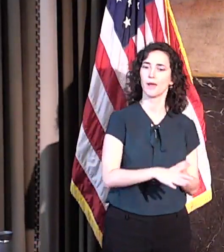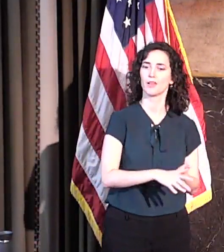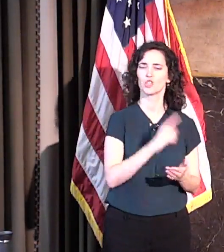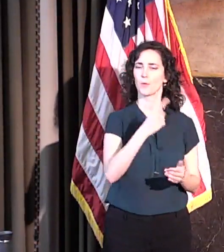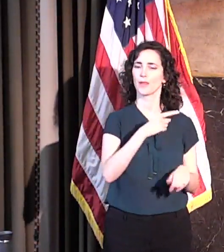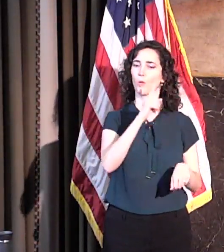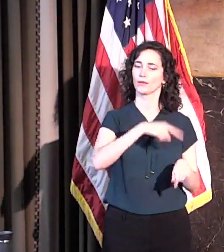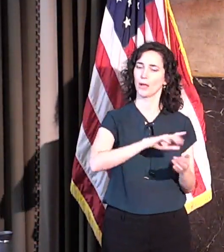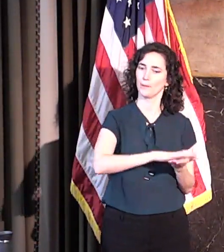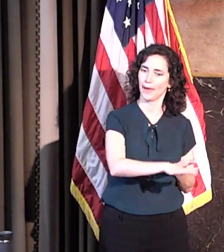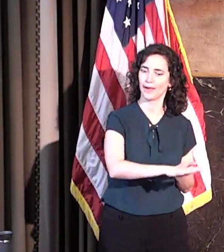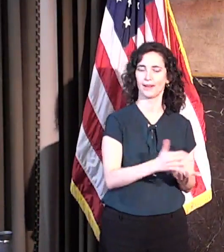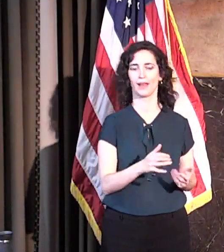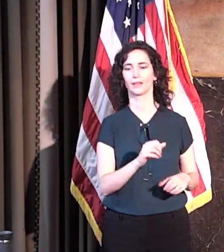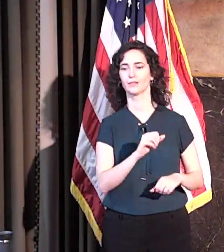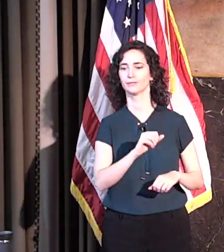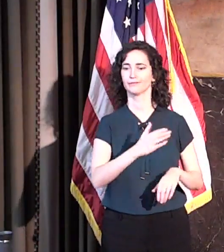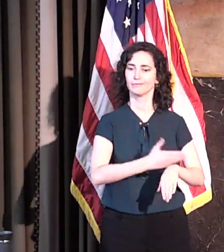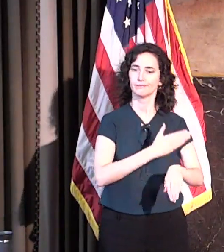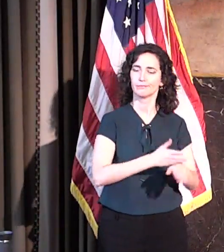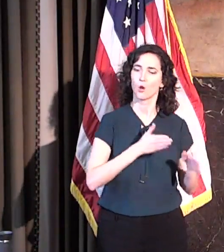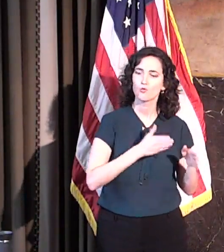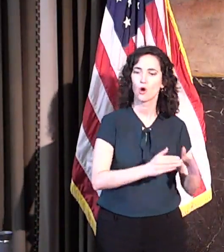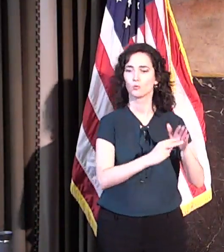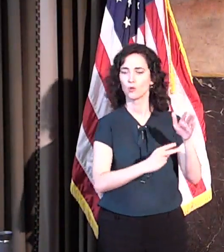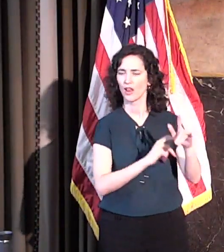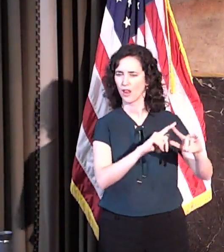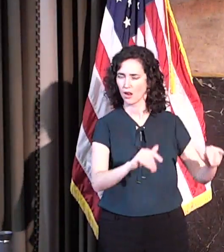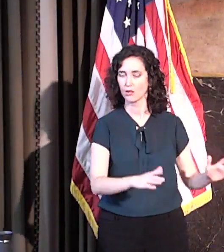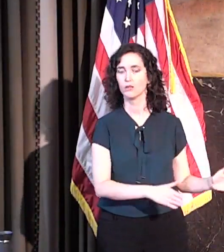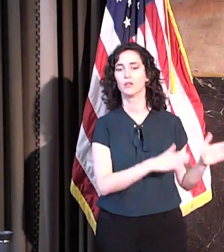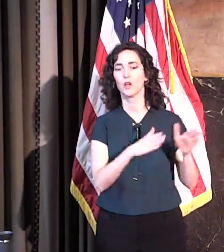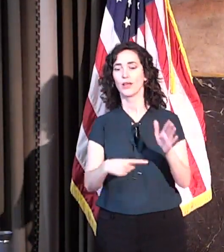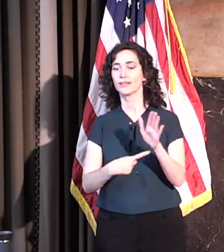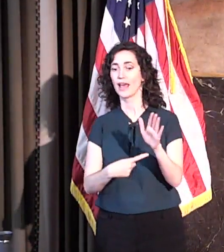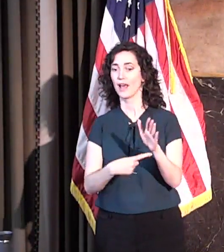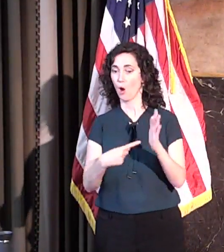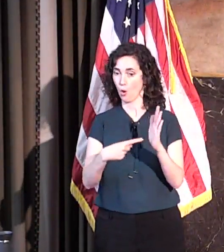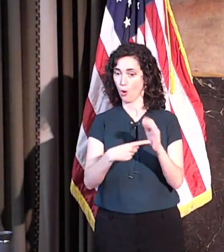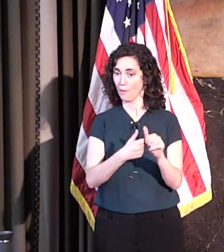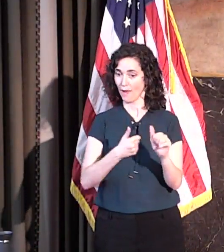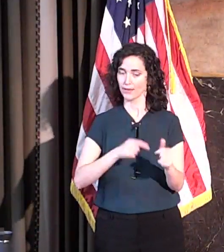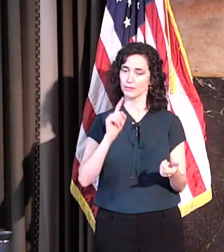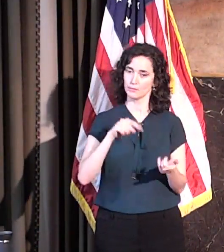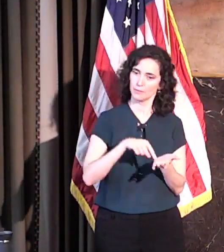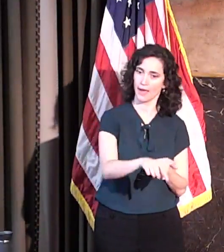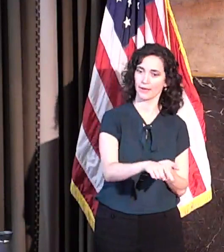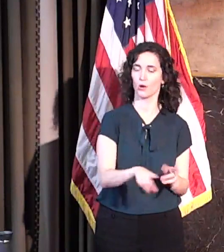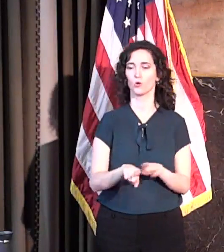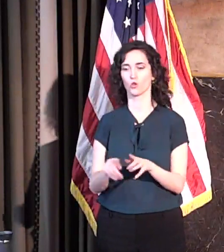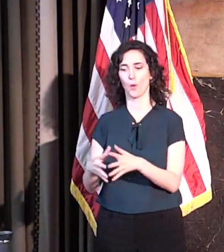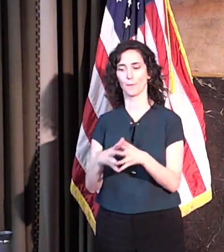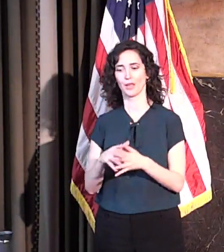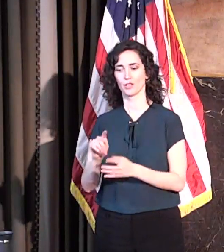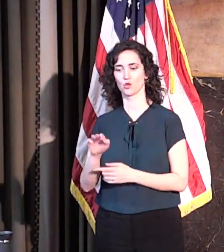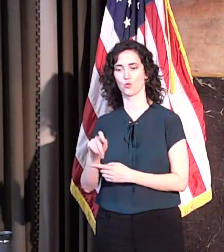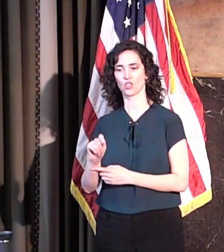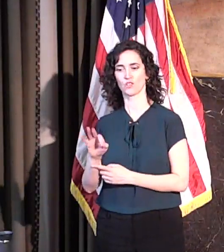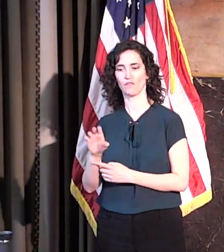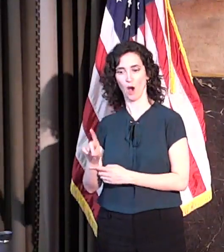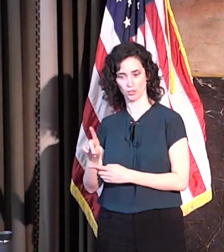debt relief, replenishing the Unemployment Insurance Trust Fund, and so forth. And it's a fiscal session, and